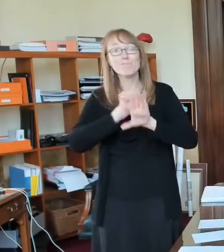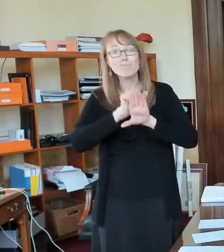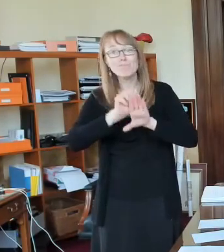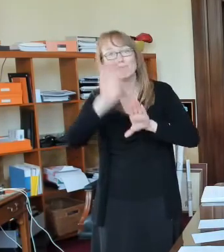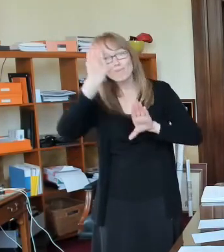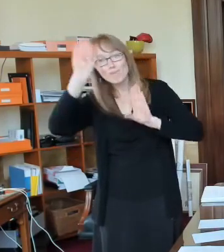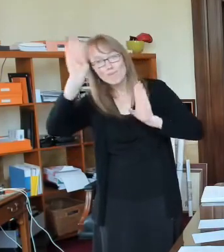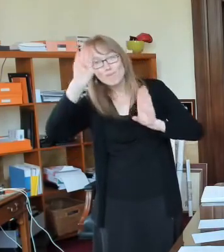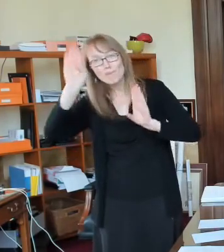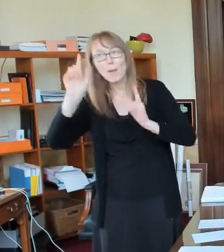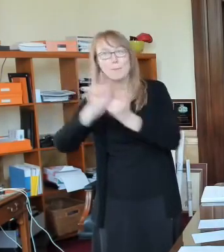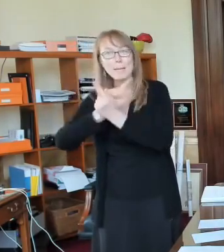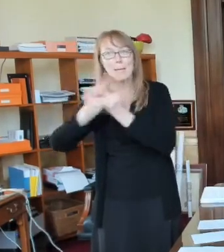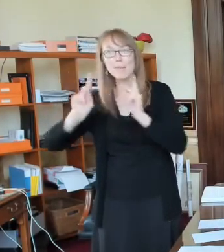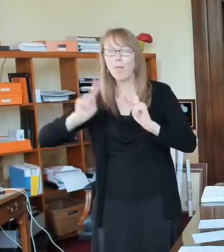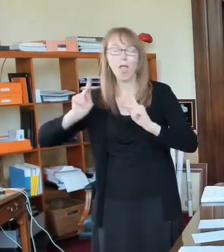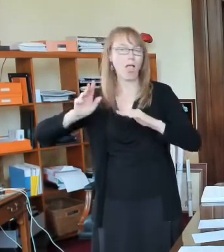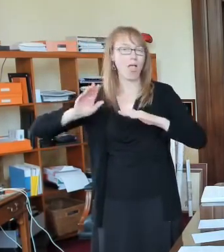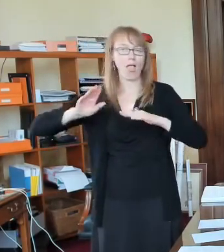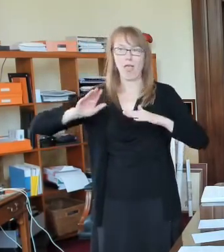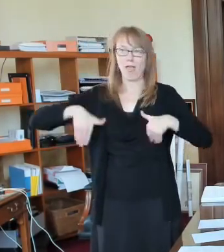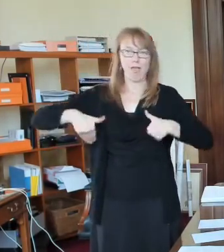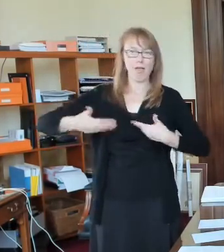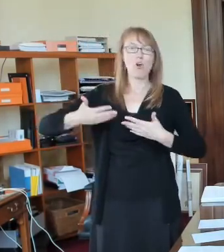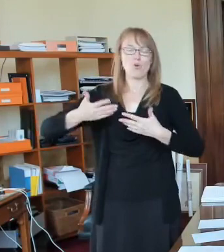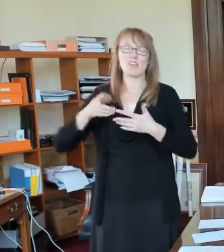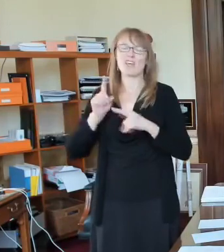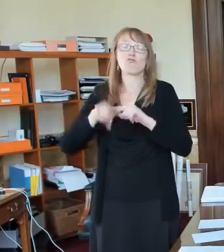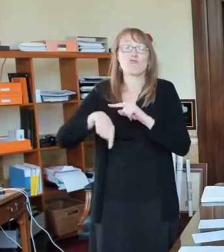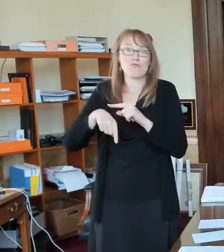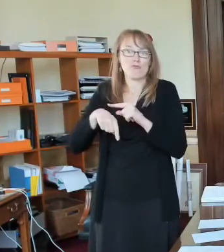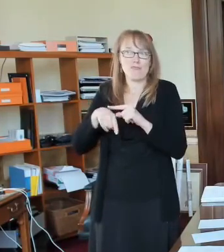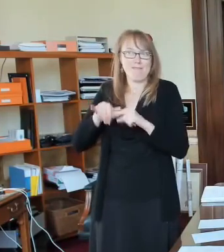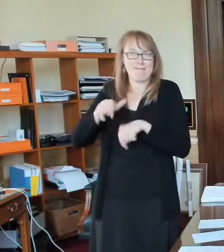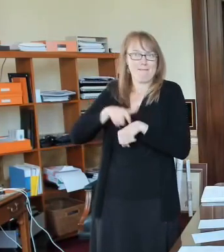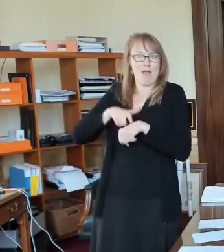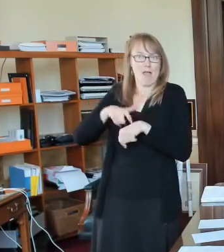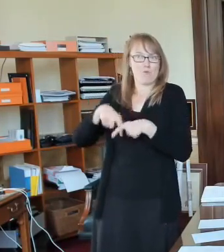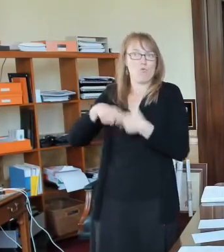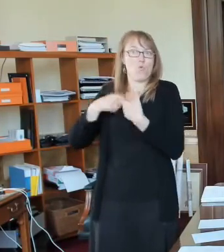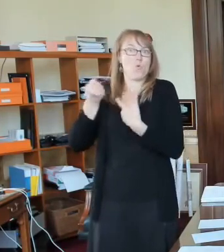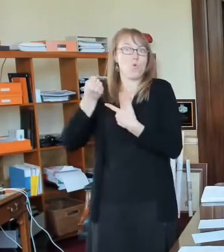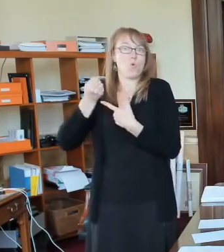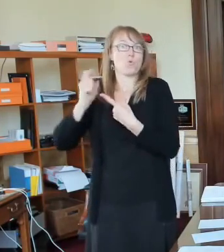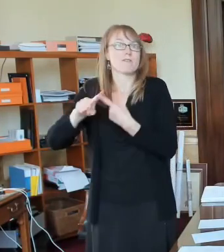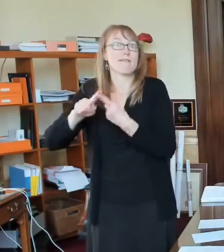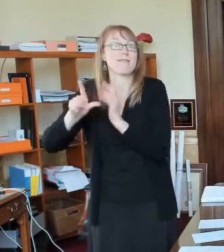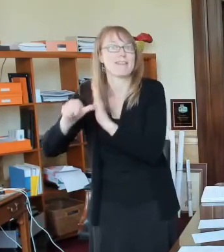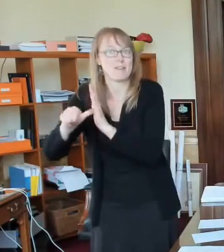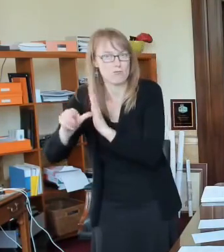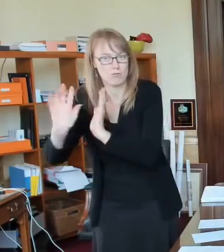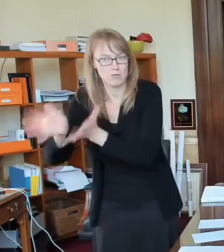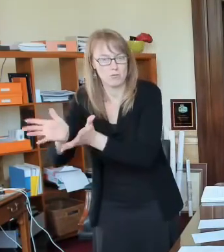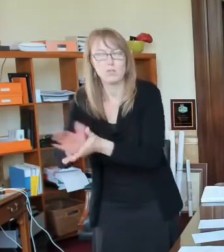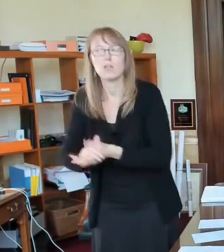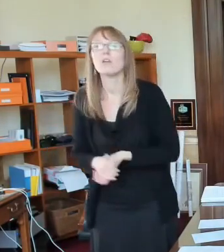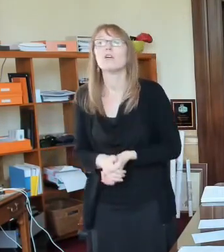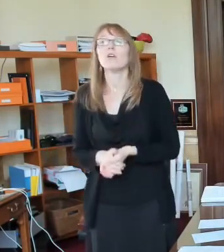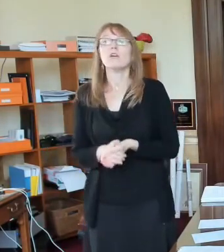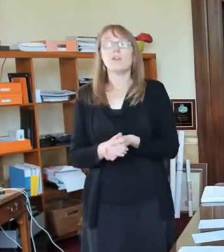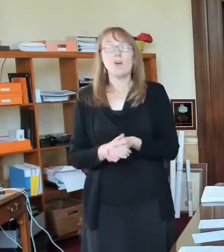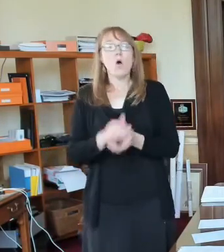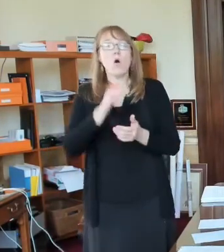it is in place now, and hopefully within the next few weeks we will have the other 2